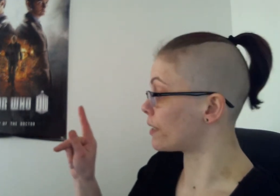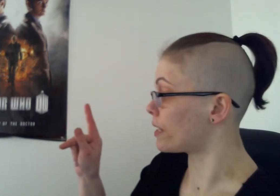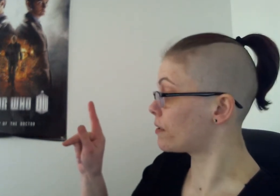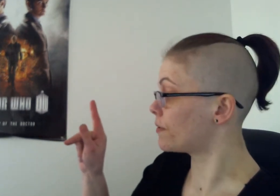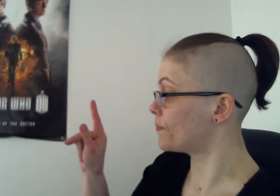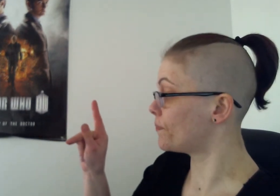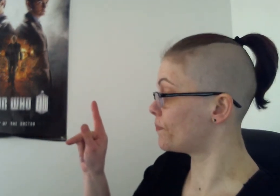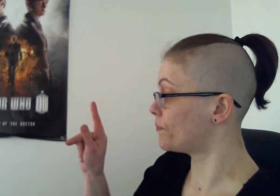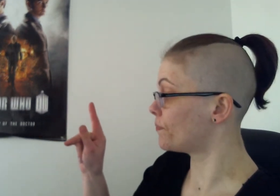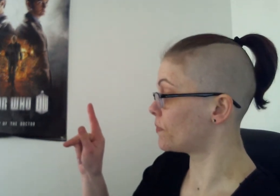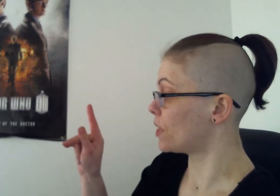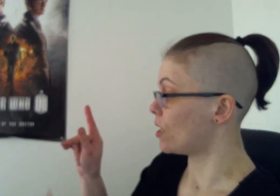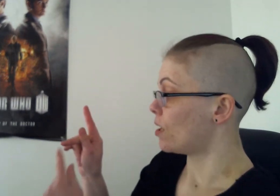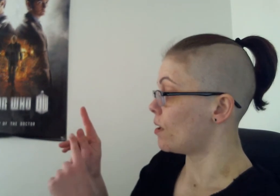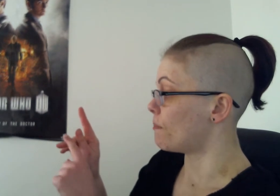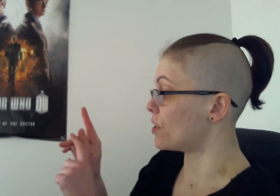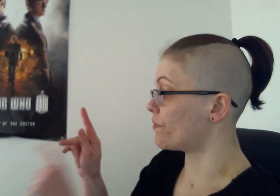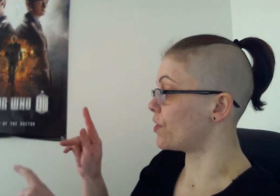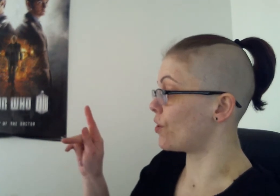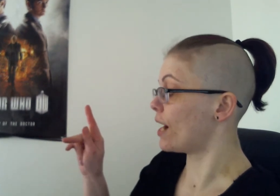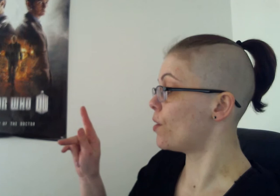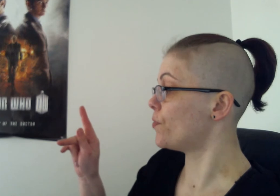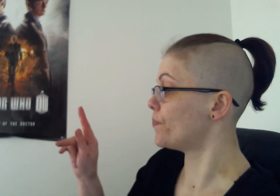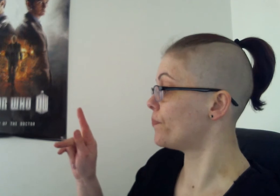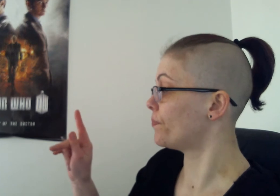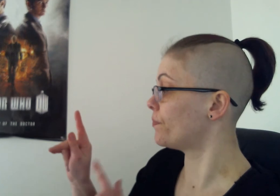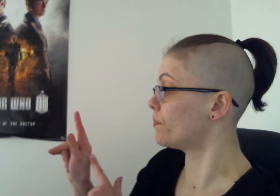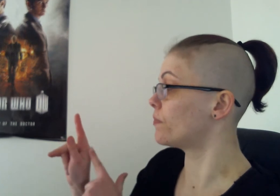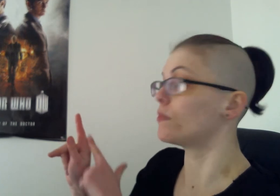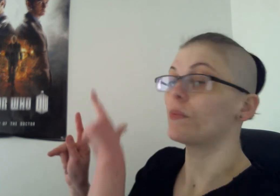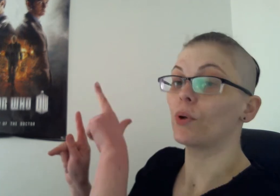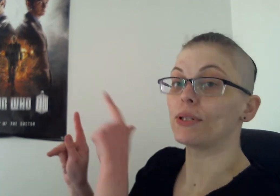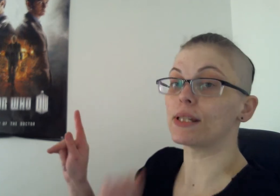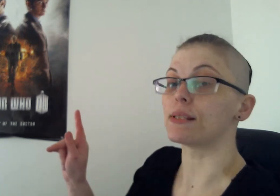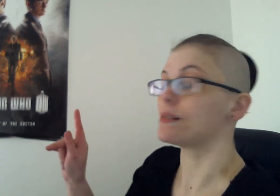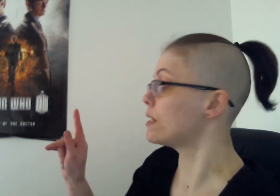like. Middle finger out, pointing at the ceiling.